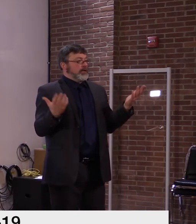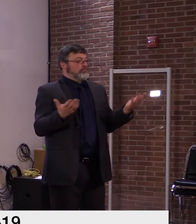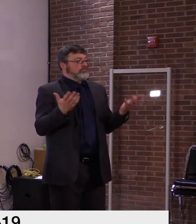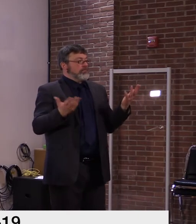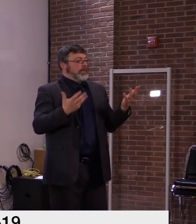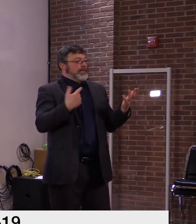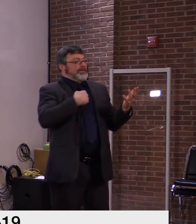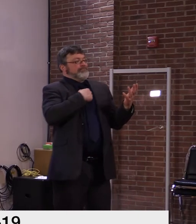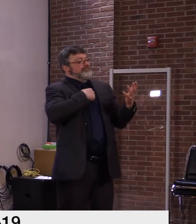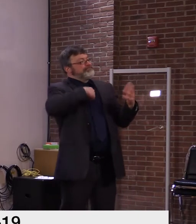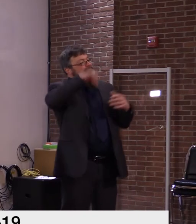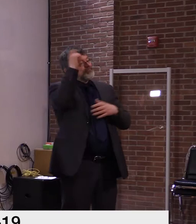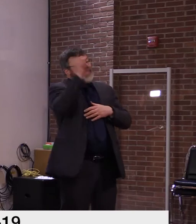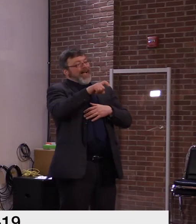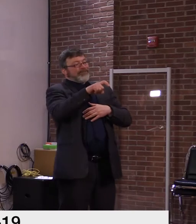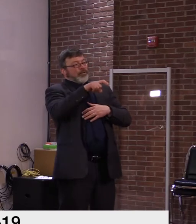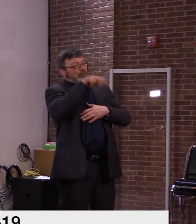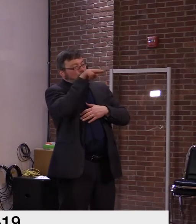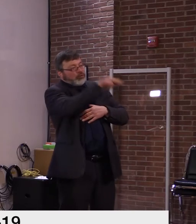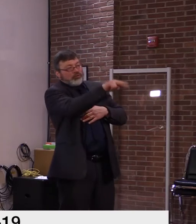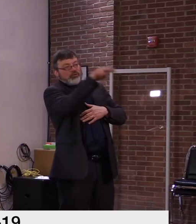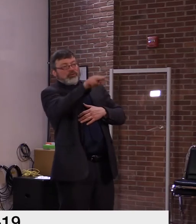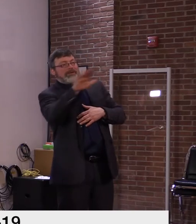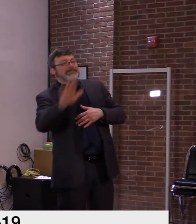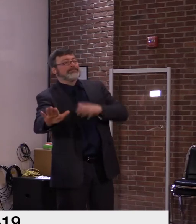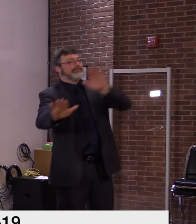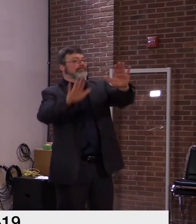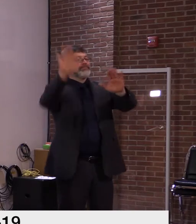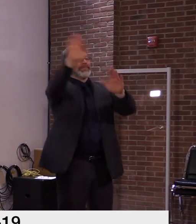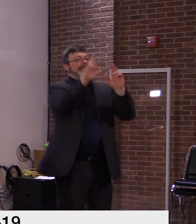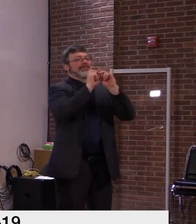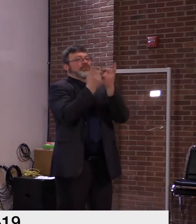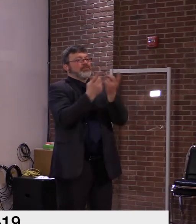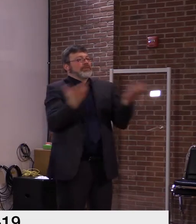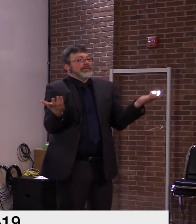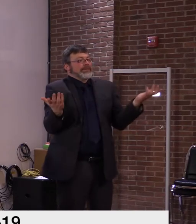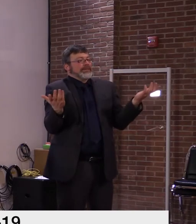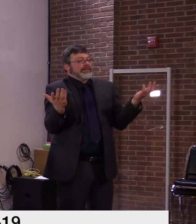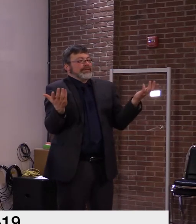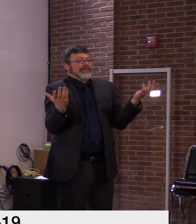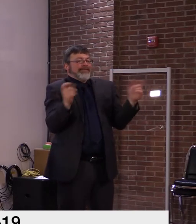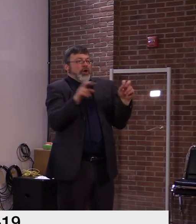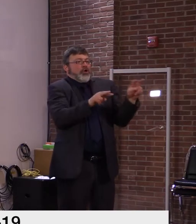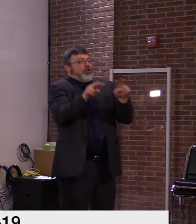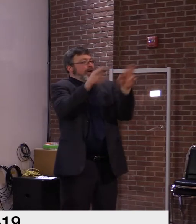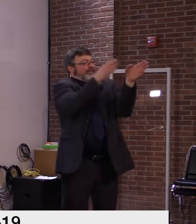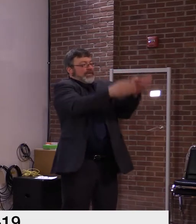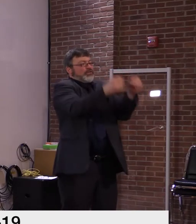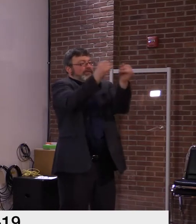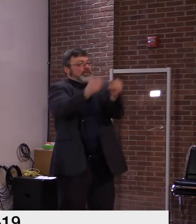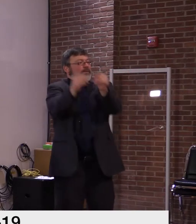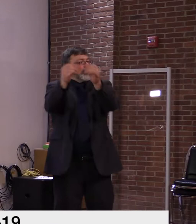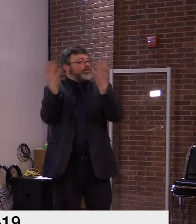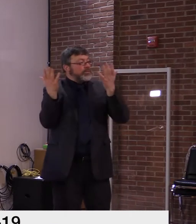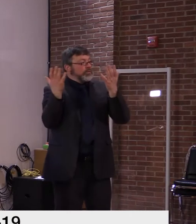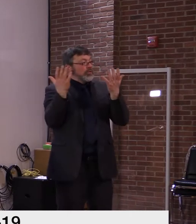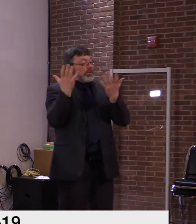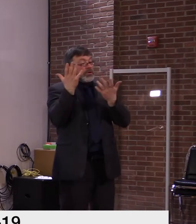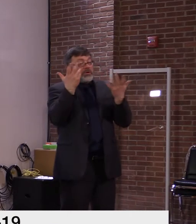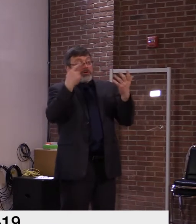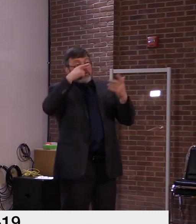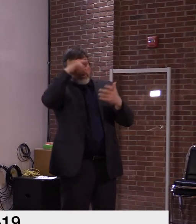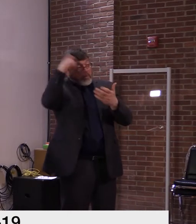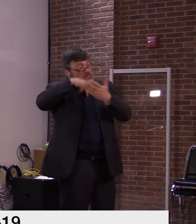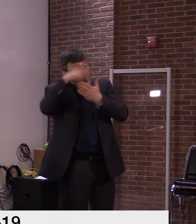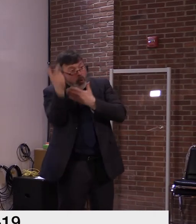a lot of speculation about what the possible solutions would be, and I mentioned summer. I think that's an obvious one, but I think really if